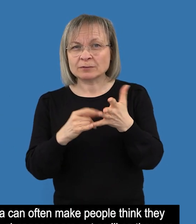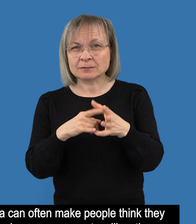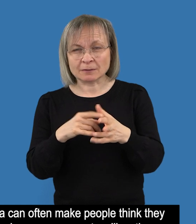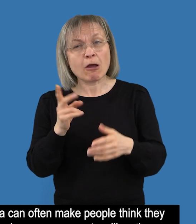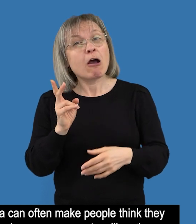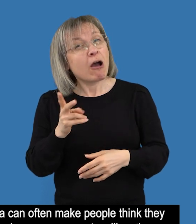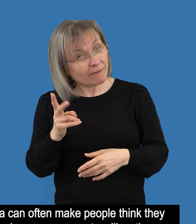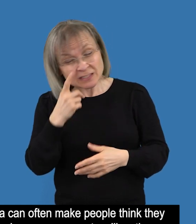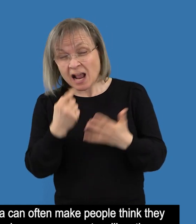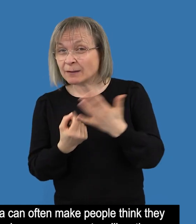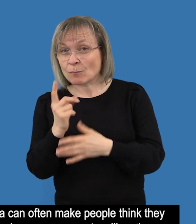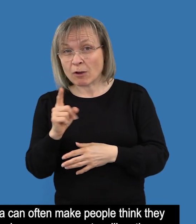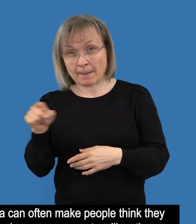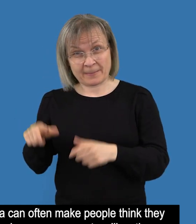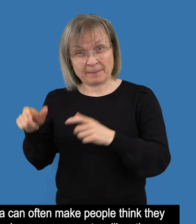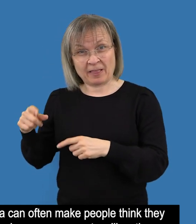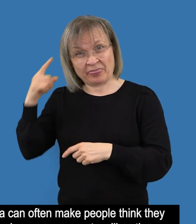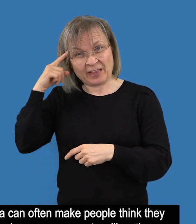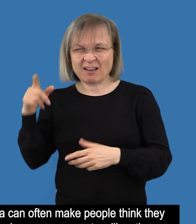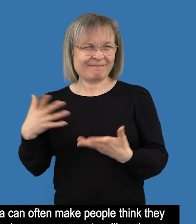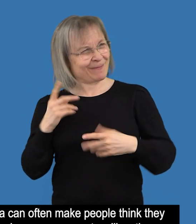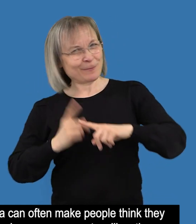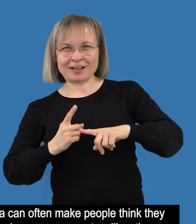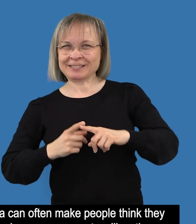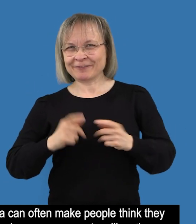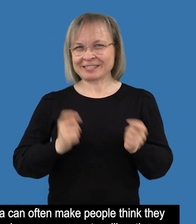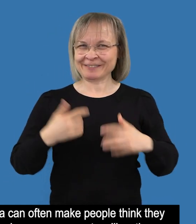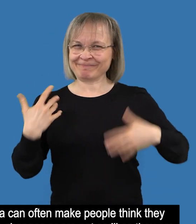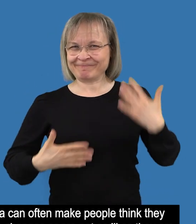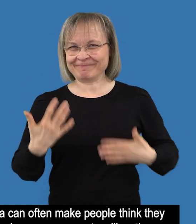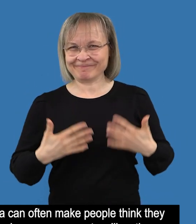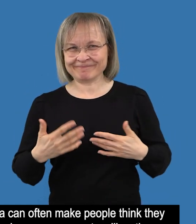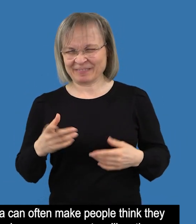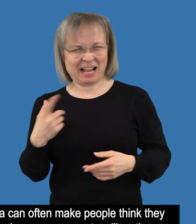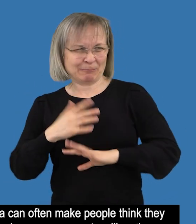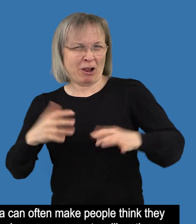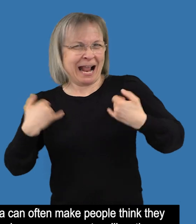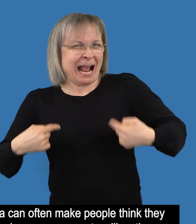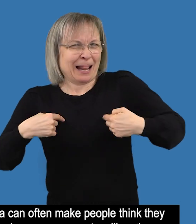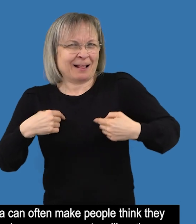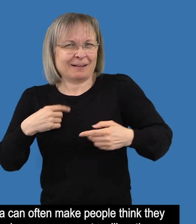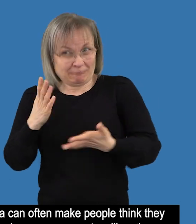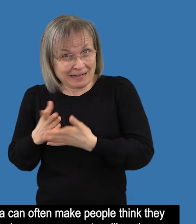Anorexia nervosa can often make people think they are making positive changes or are not as ill as they are.